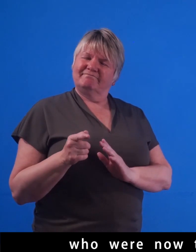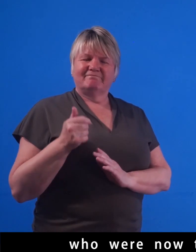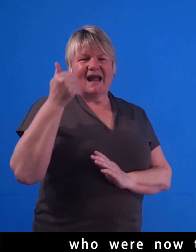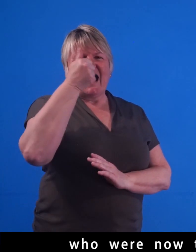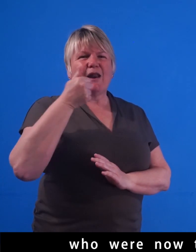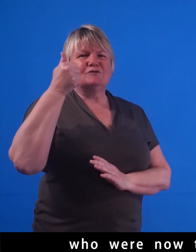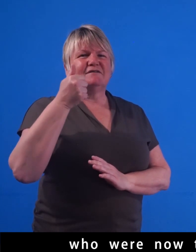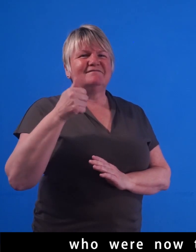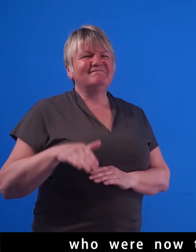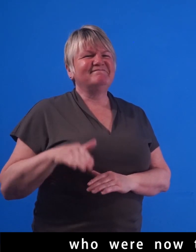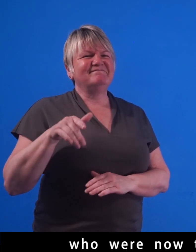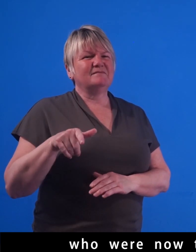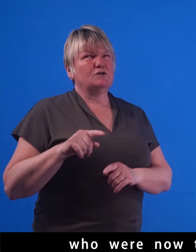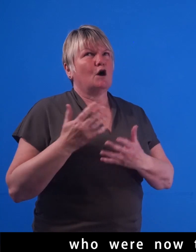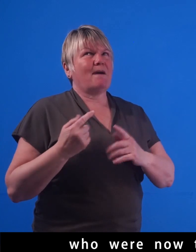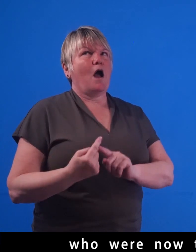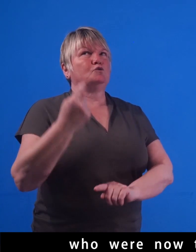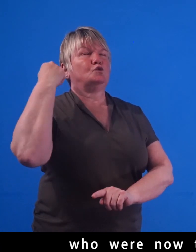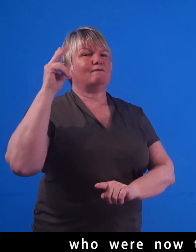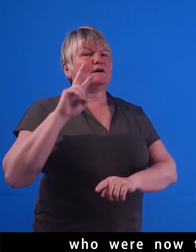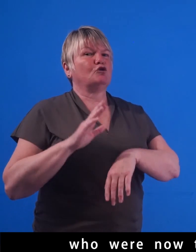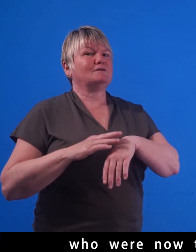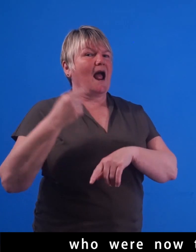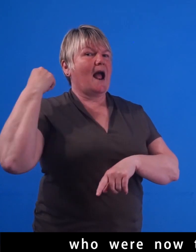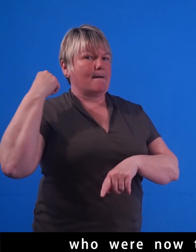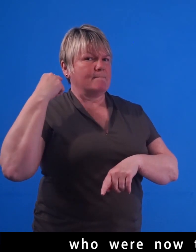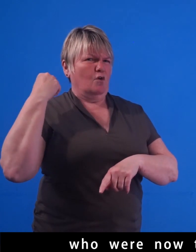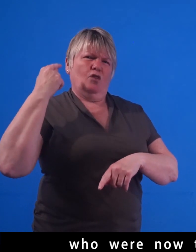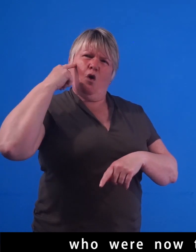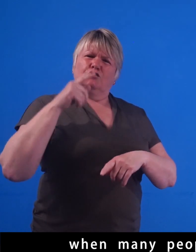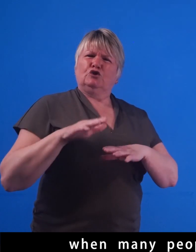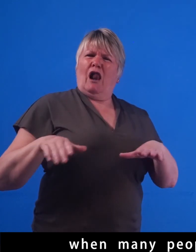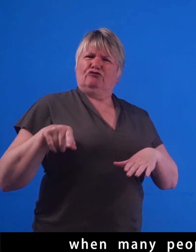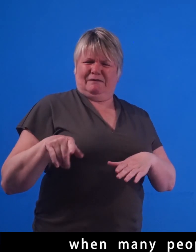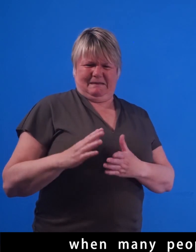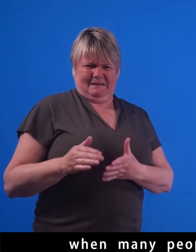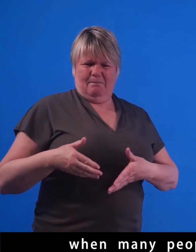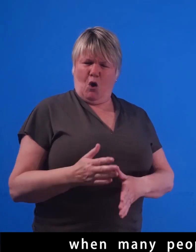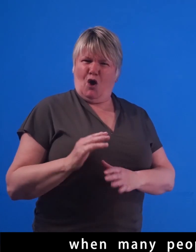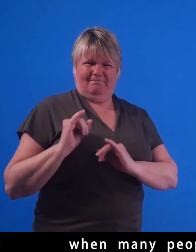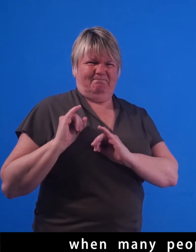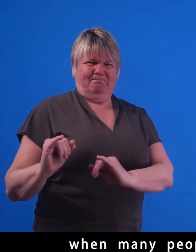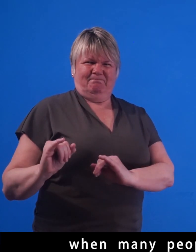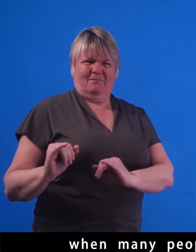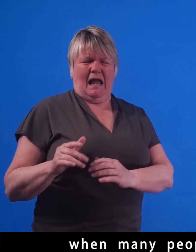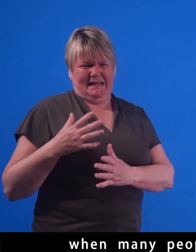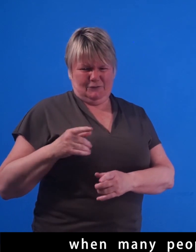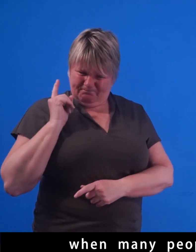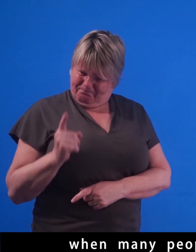as innocent in nature, in contrast to the Victorian period when many people thought children were born sinful and